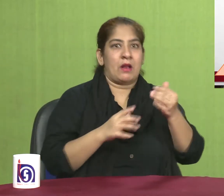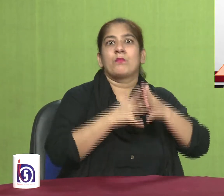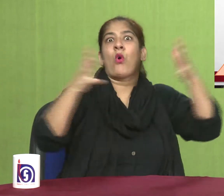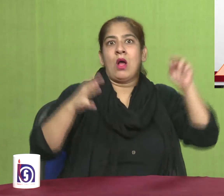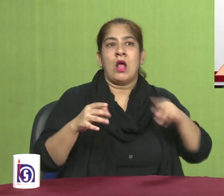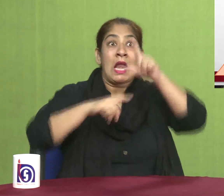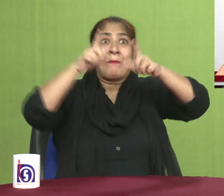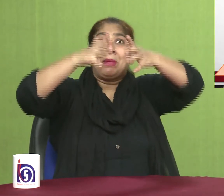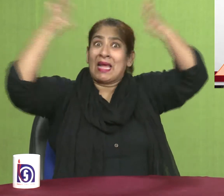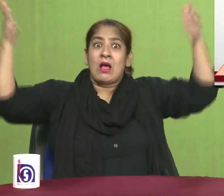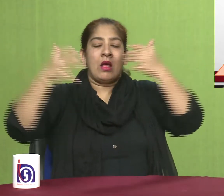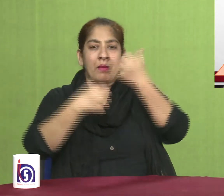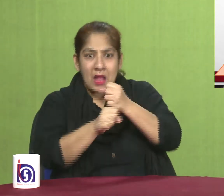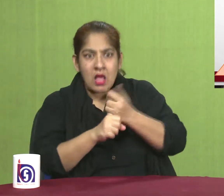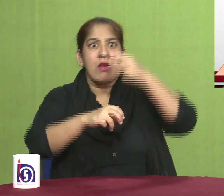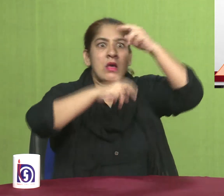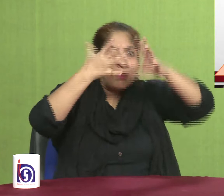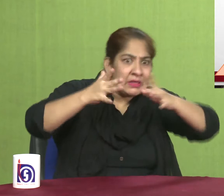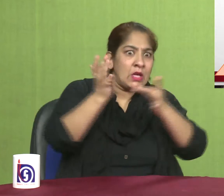for large-scale operations.